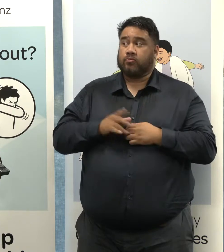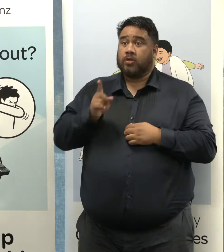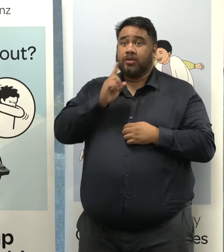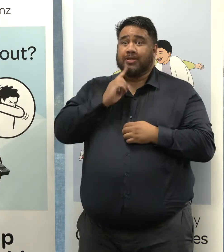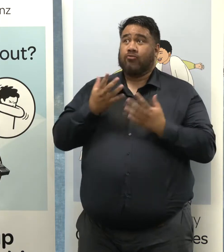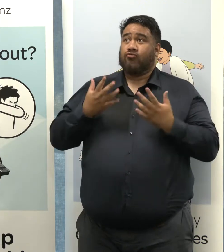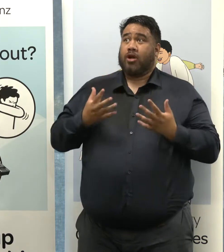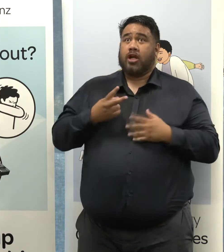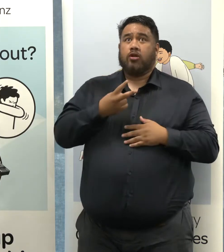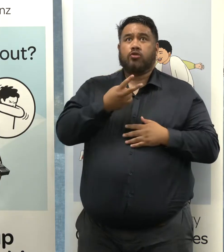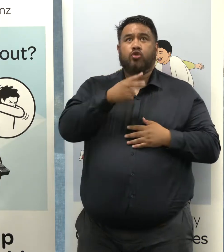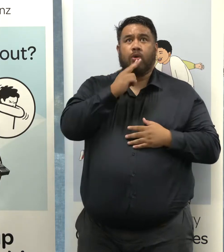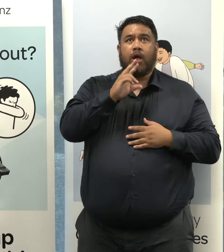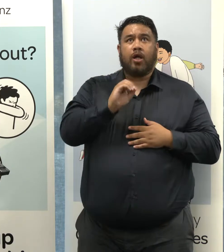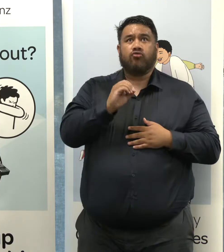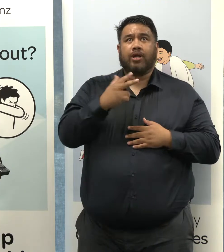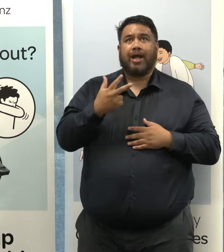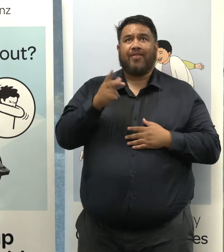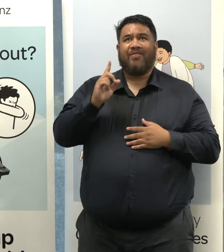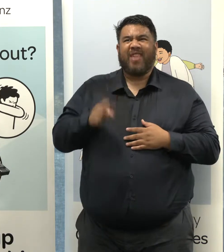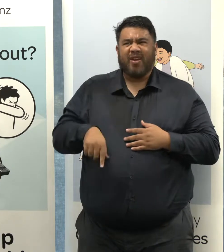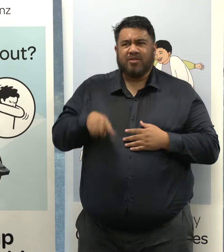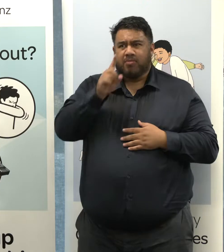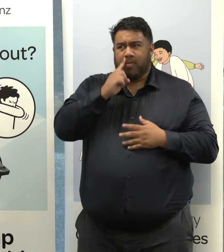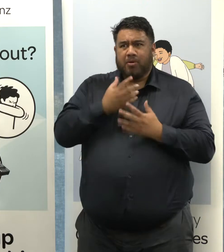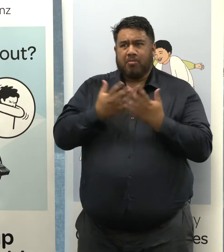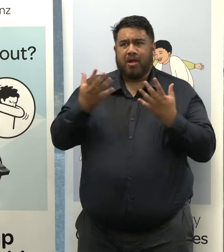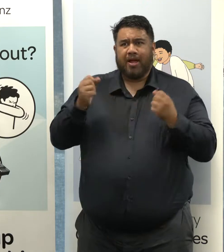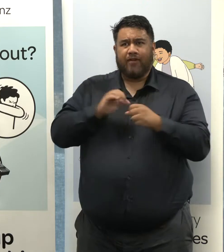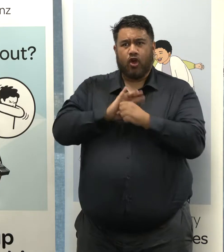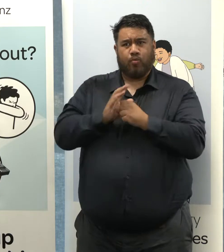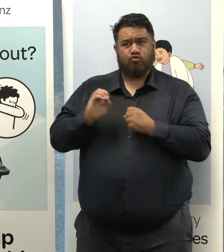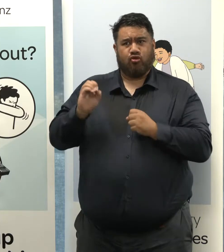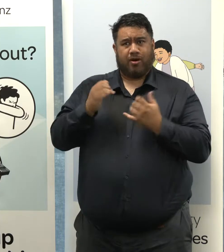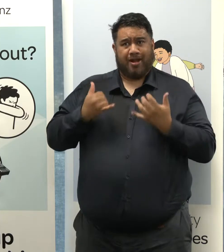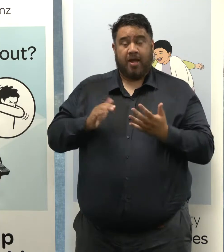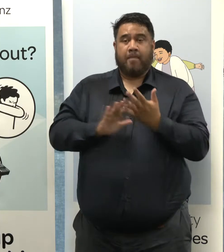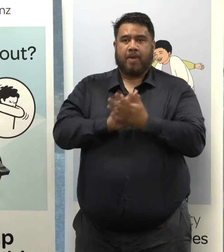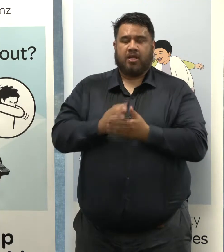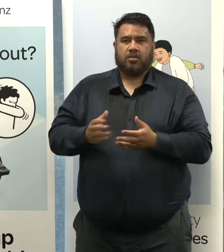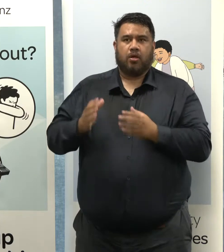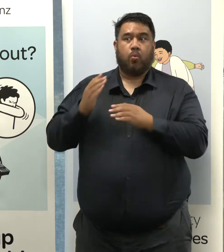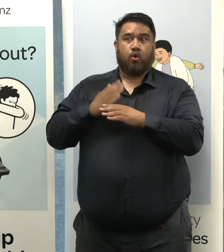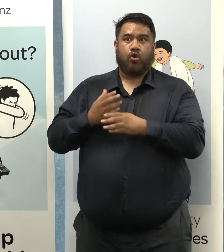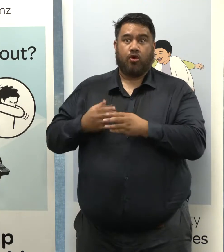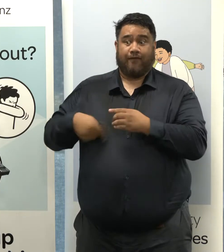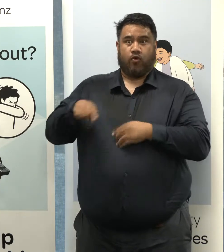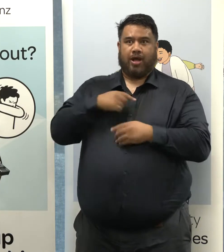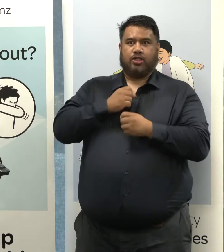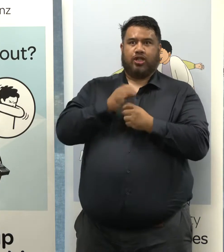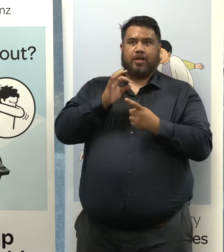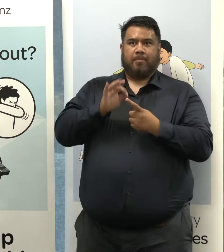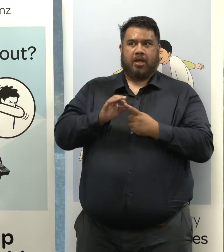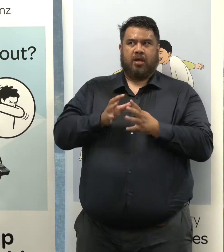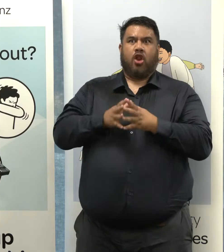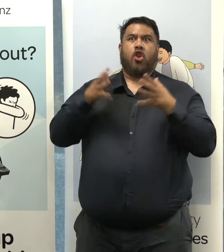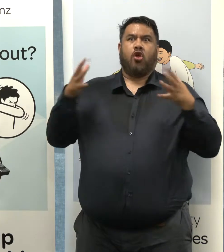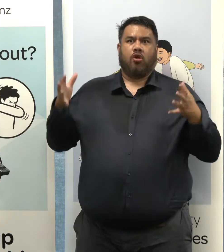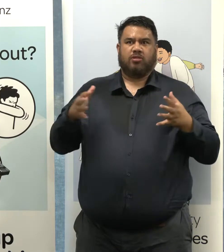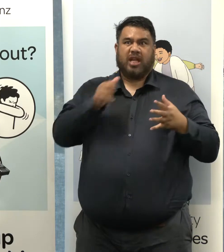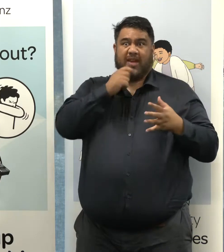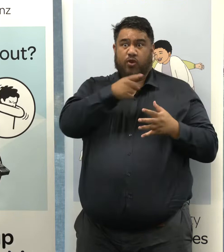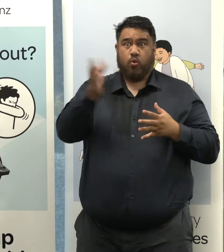208,625 in the country, in the community, then that means there's a lot of work for us if everyone was calling general practice.